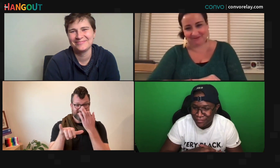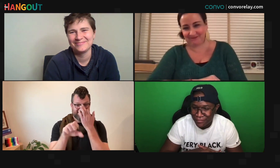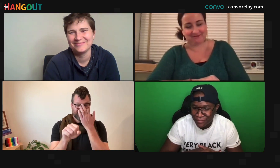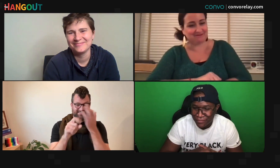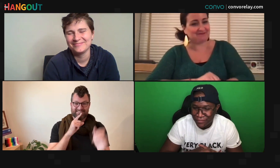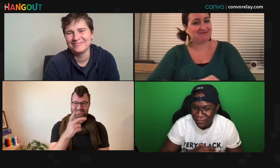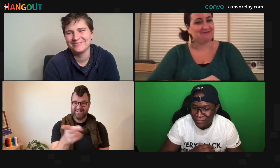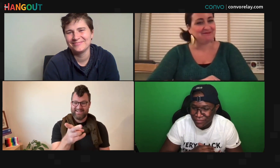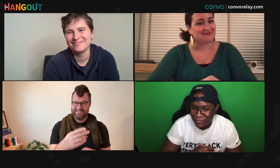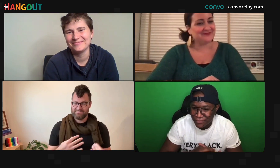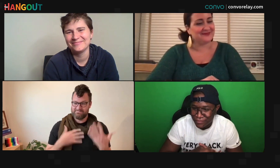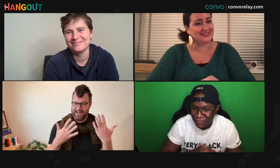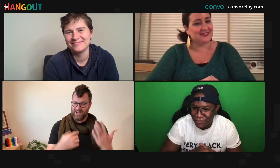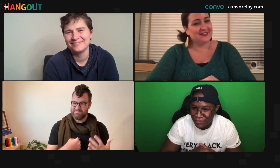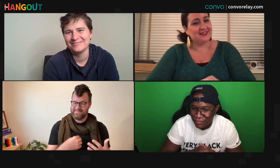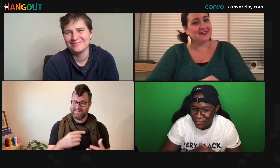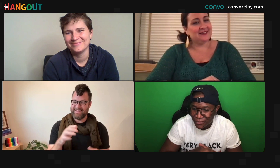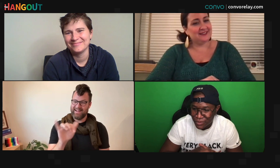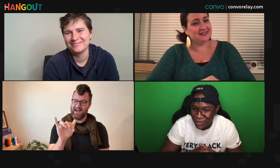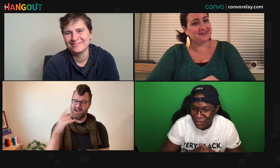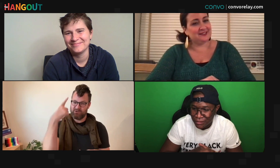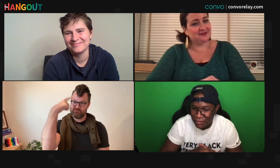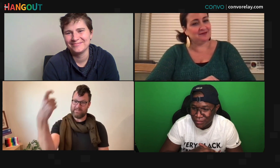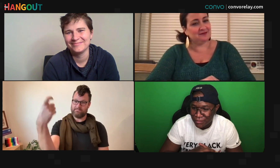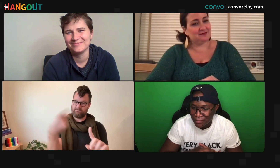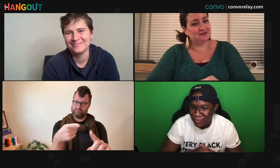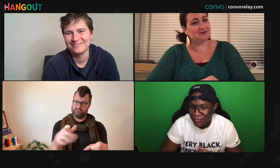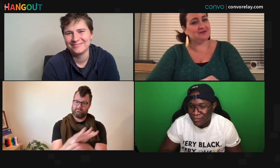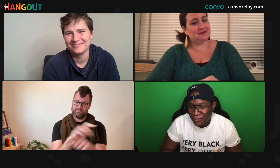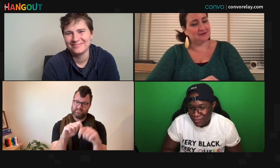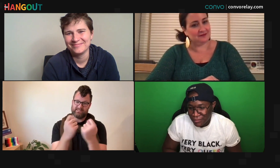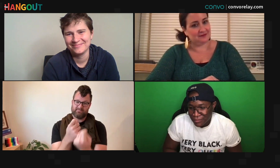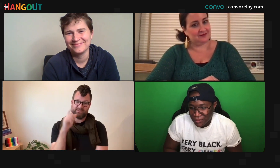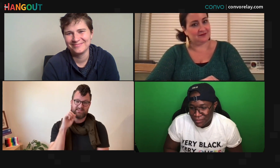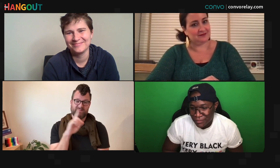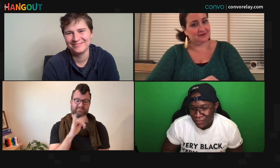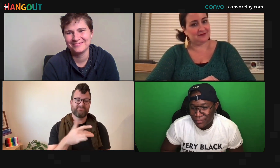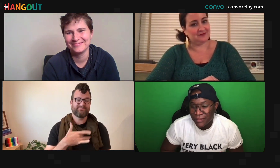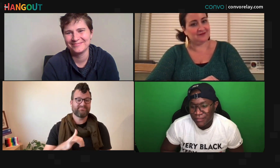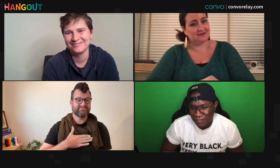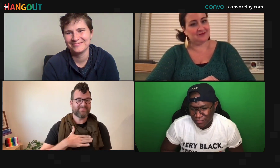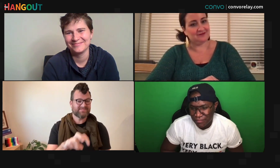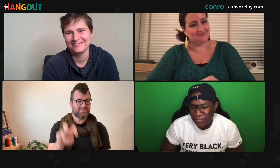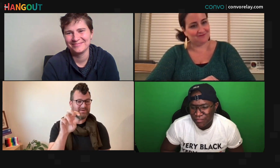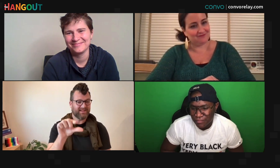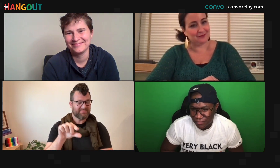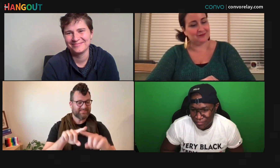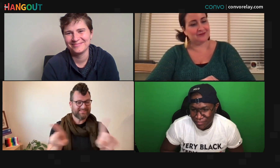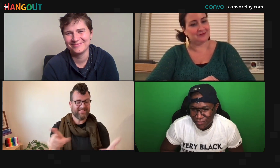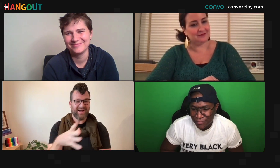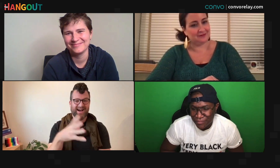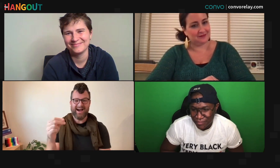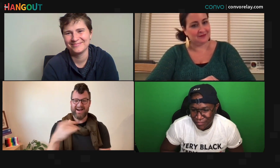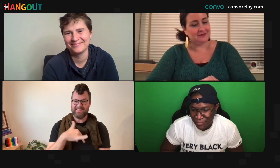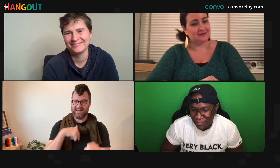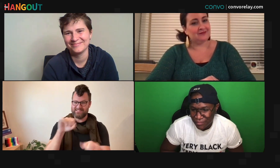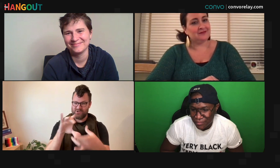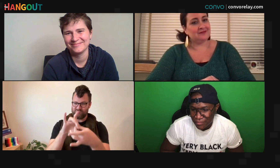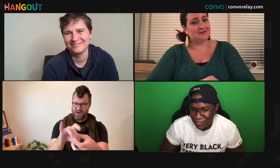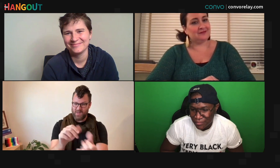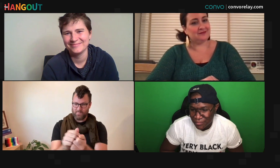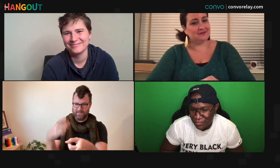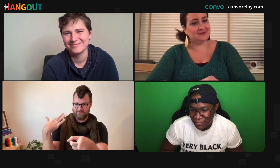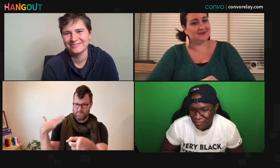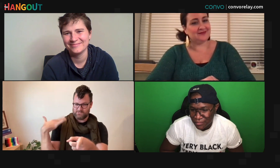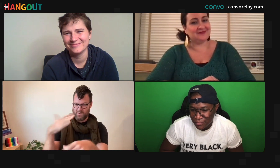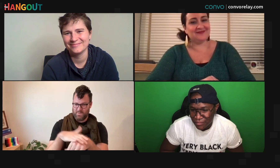amazing. out by a deaf person. This is Jonas. I'm just inspired by the both of you, just having that team